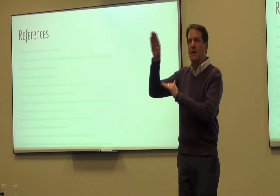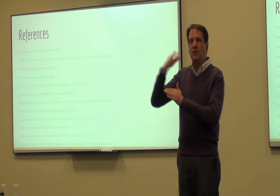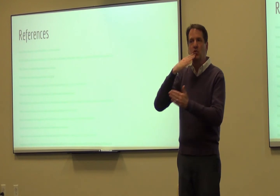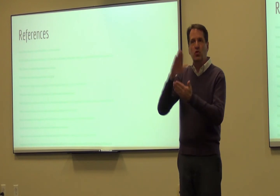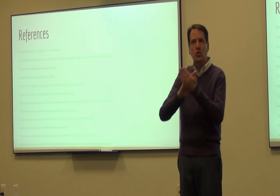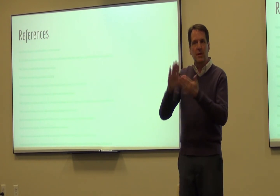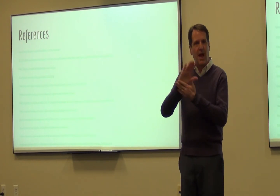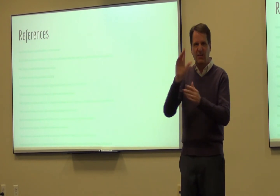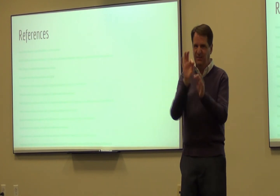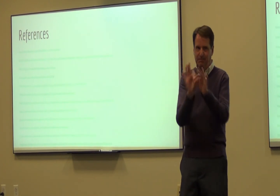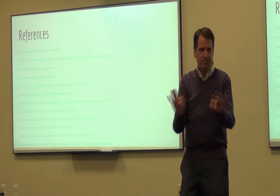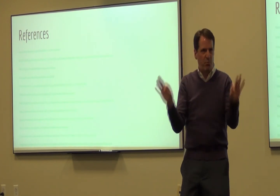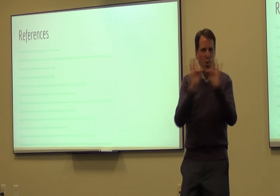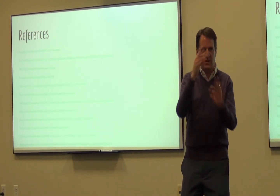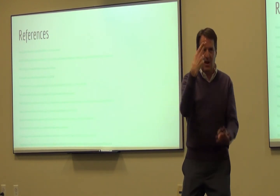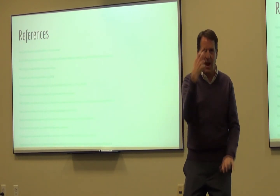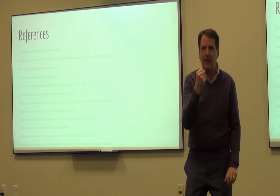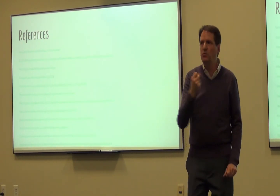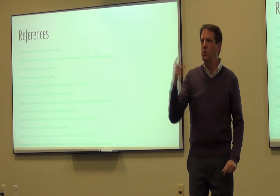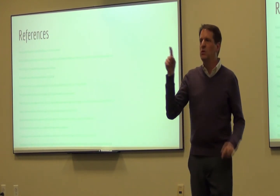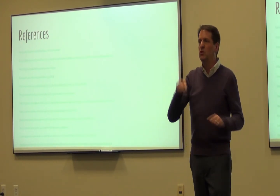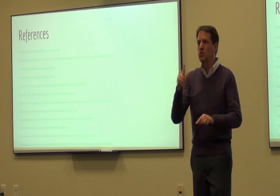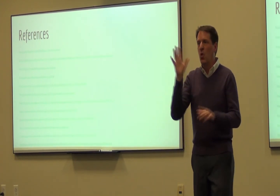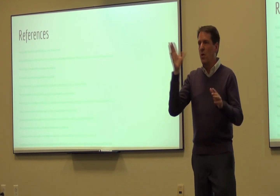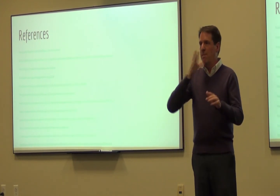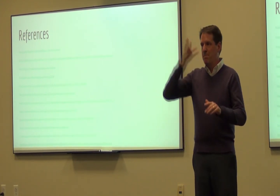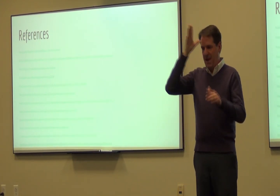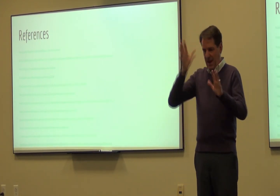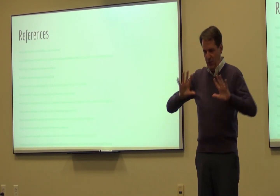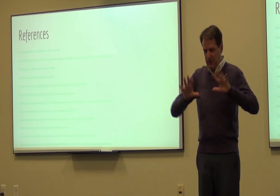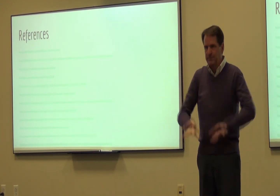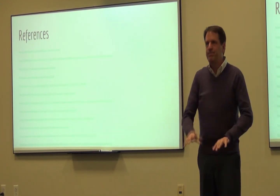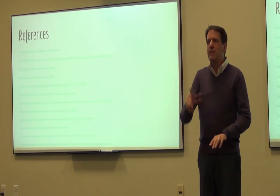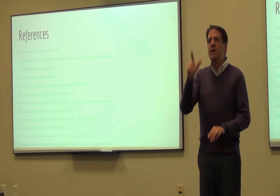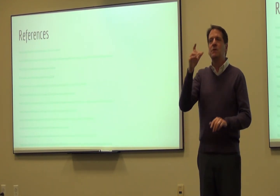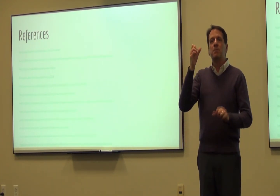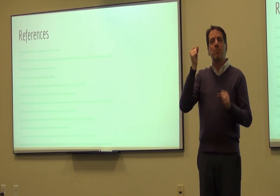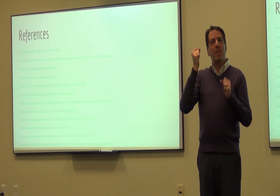a good job from there, or you can get into a good college. So they put their emphasis on high school.